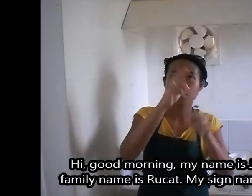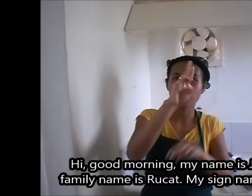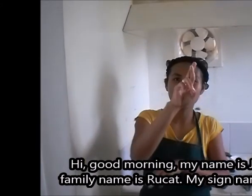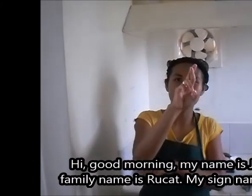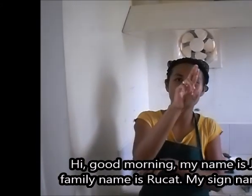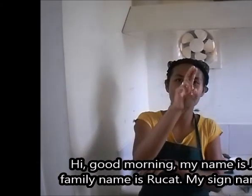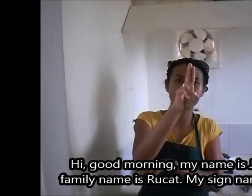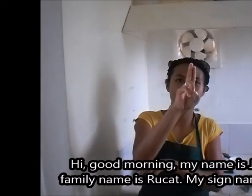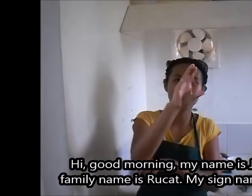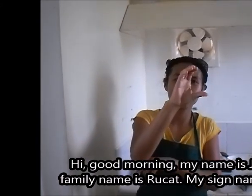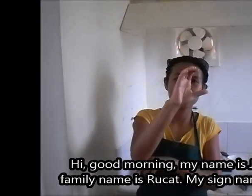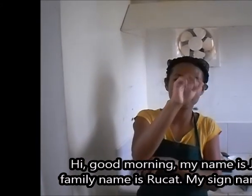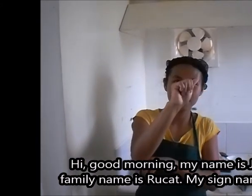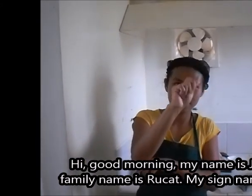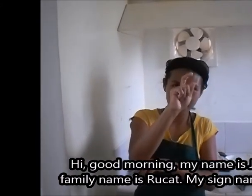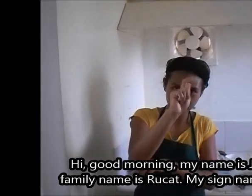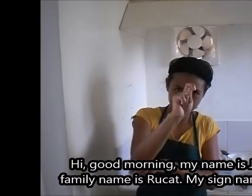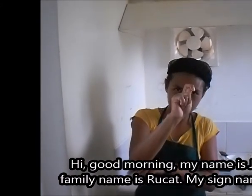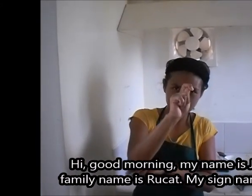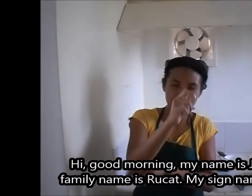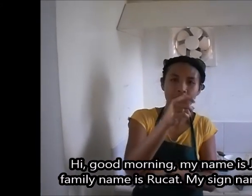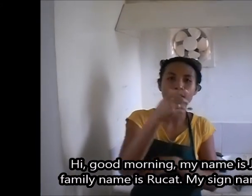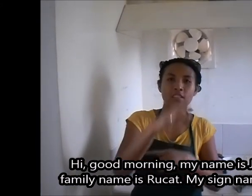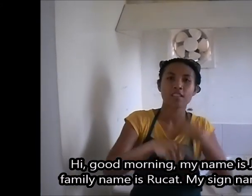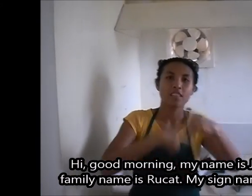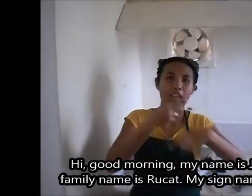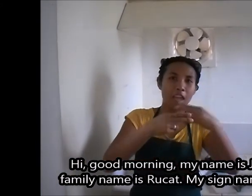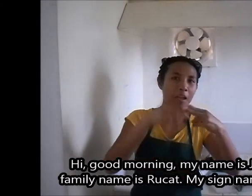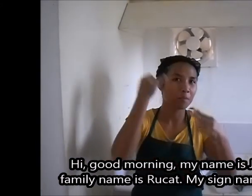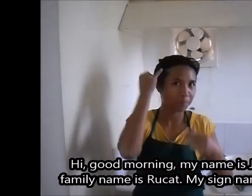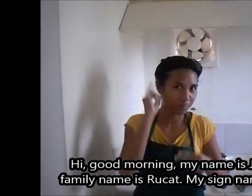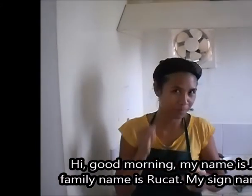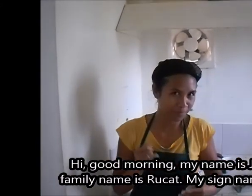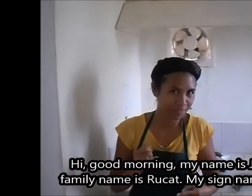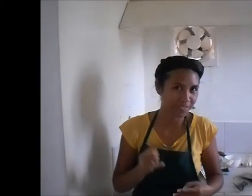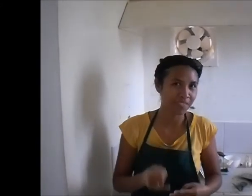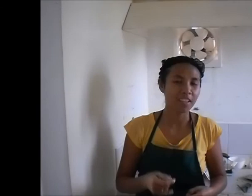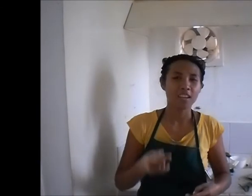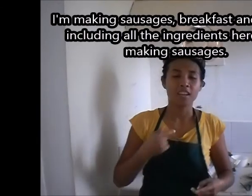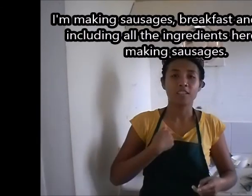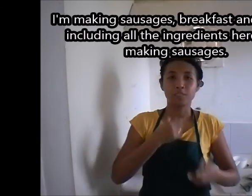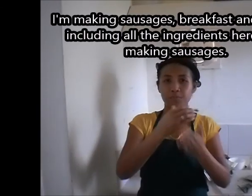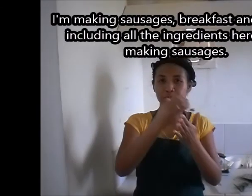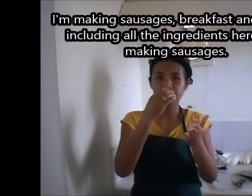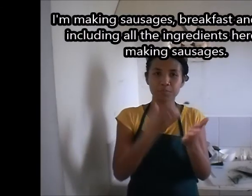The family name is now Rucat. Sign name Jean.